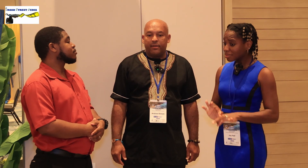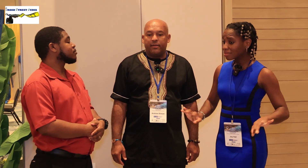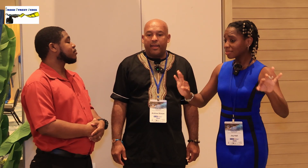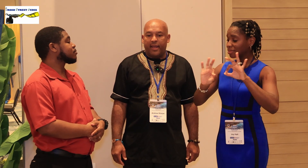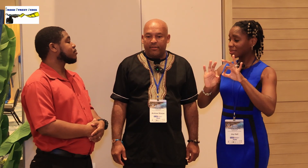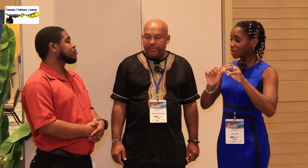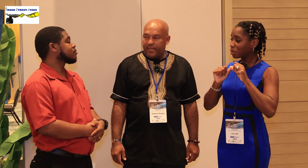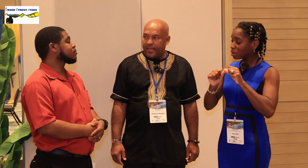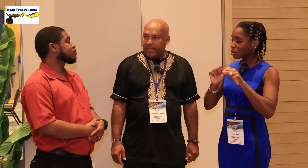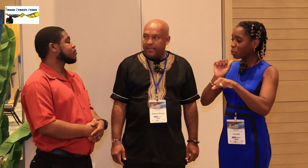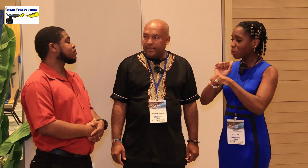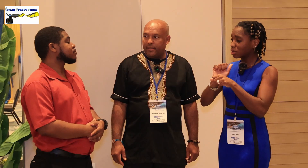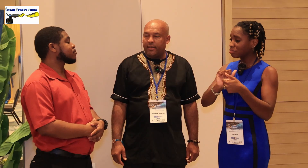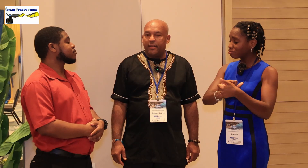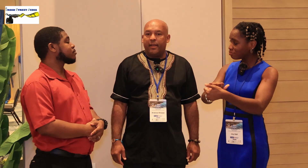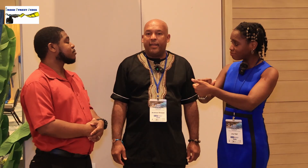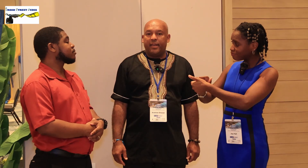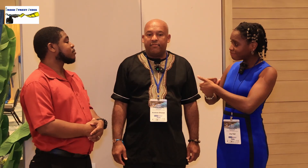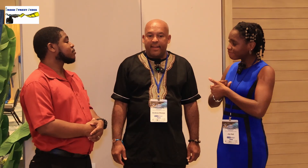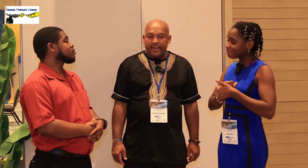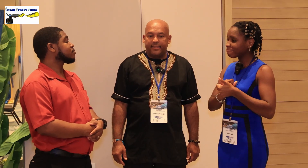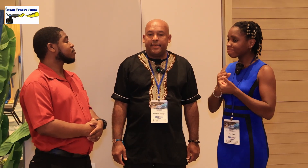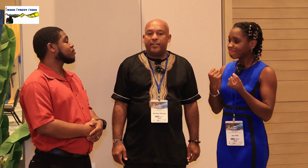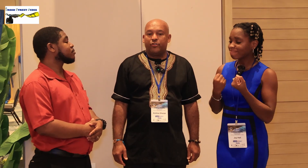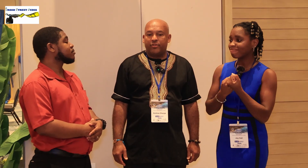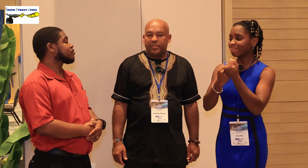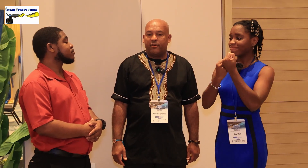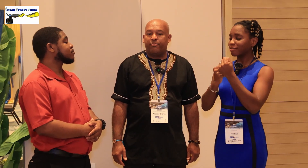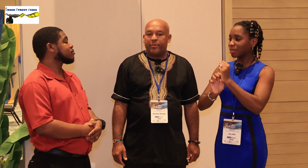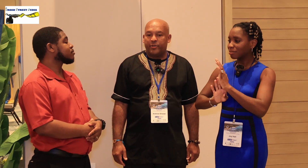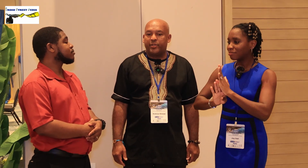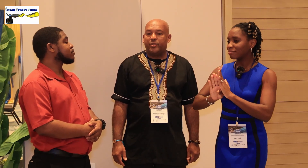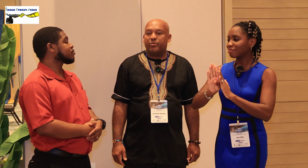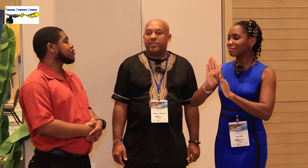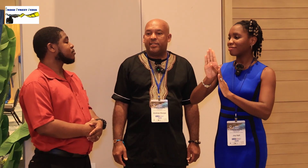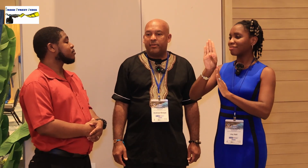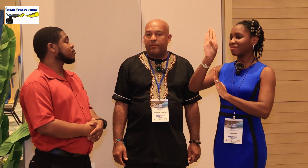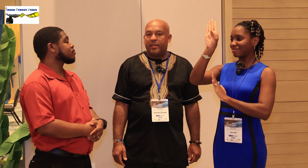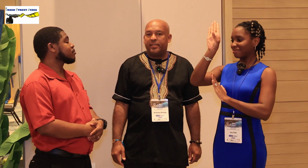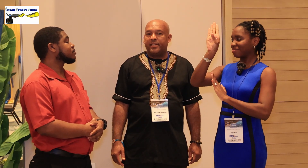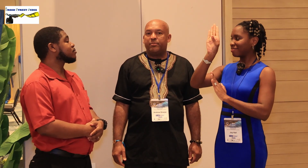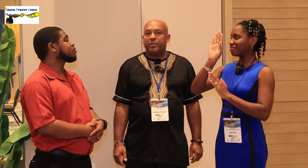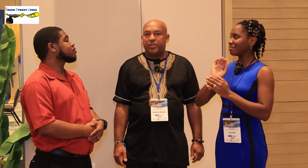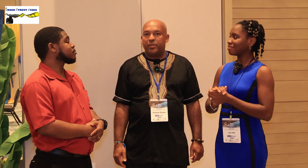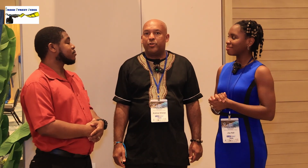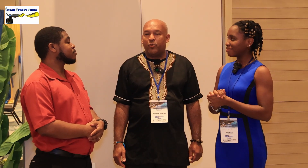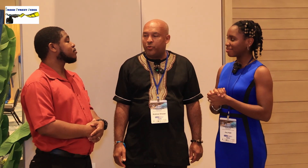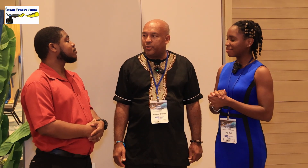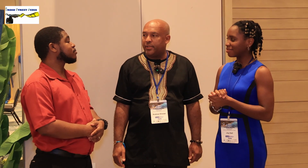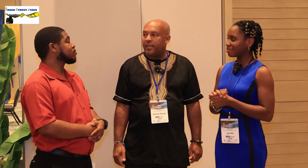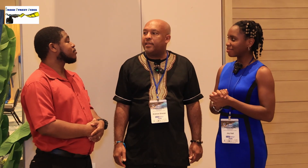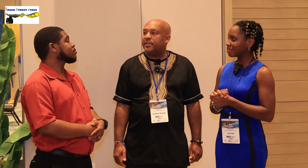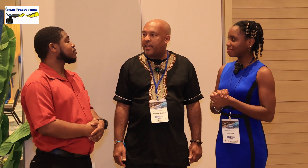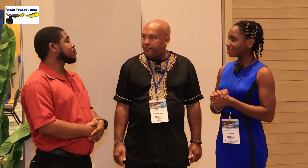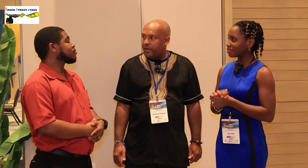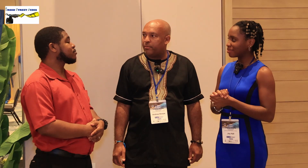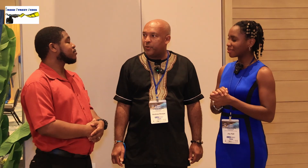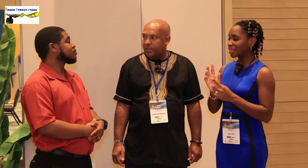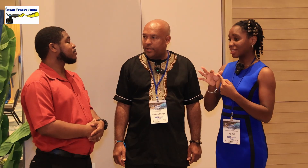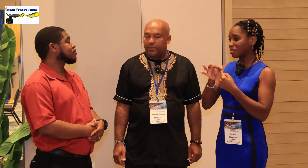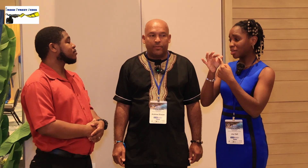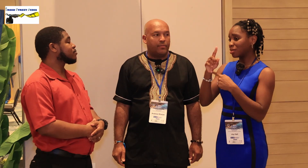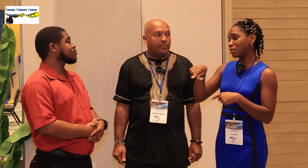together, advocate, and advance the interests of persons with disability, especially those in the